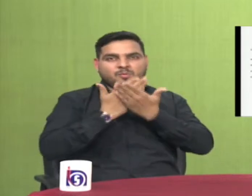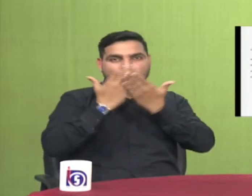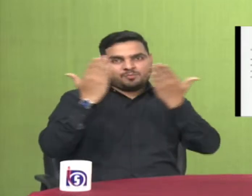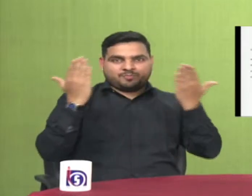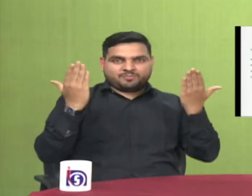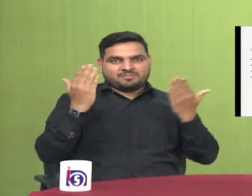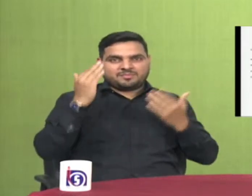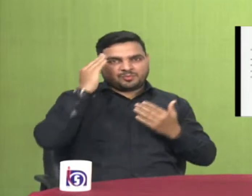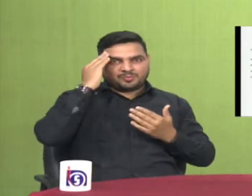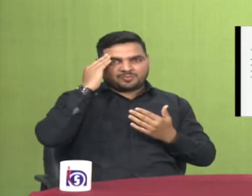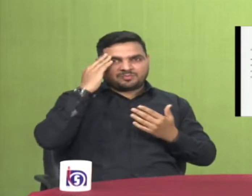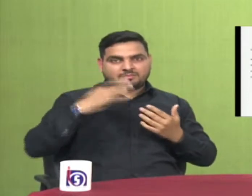which are inappropriate.